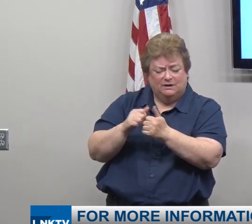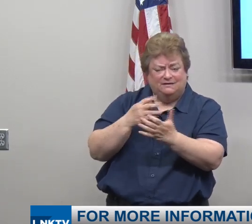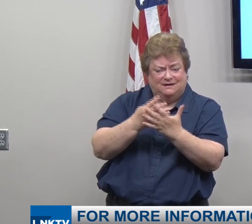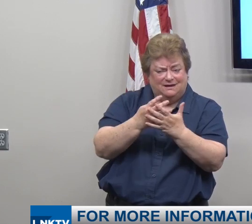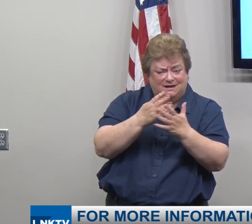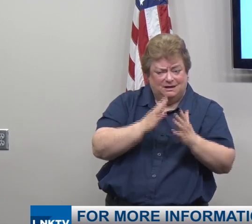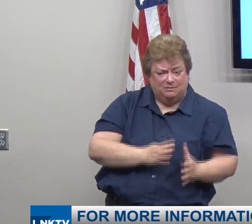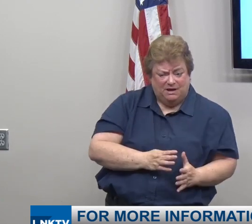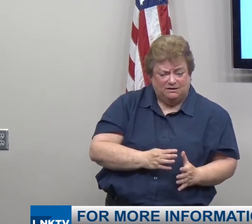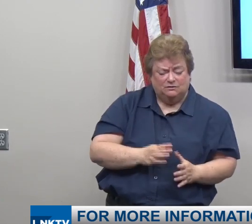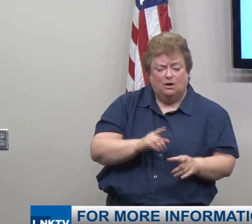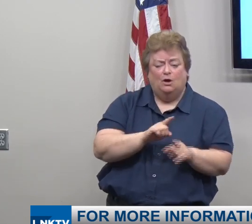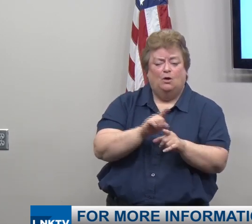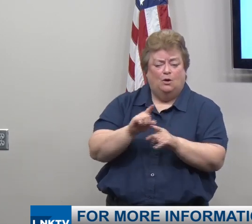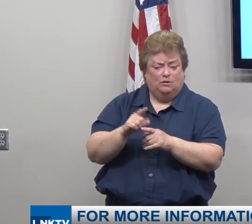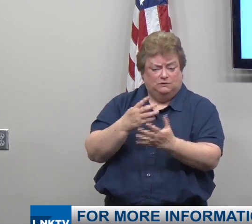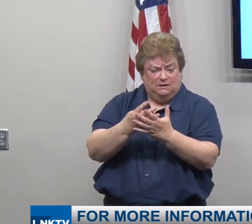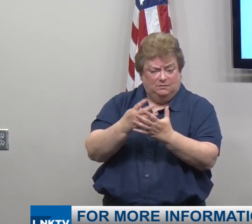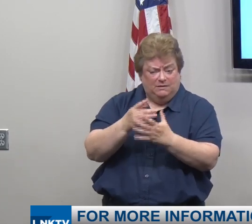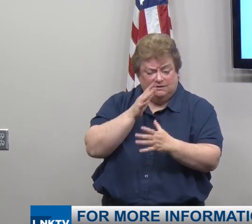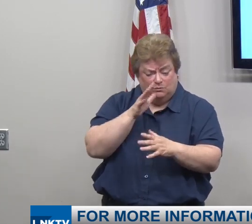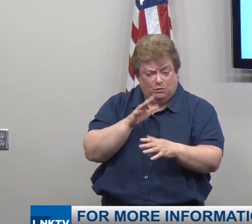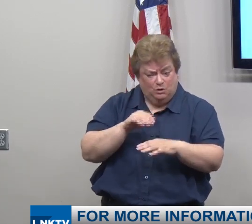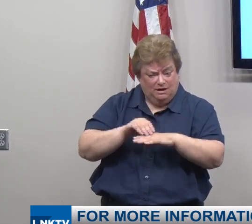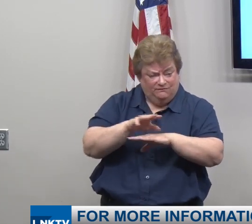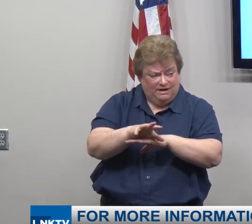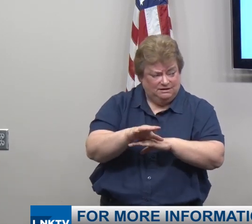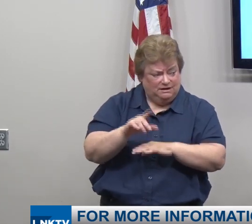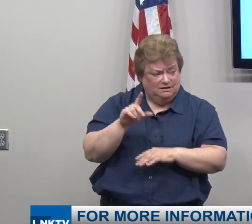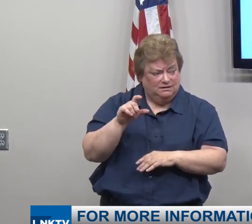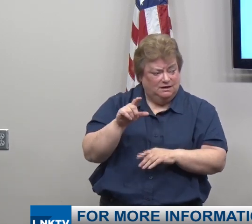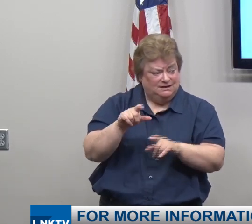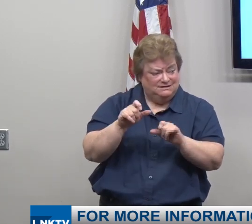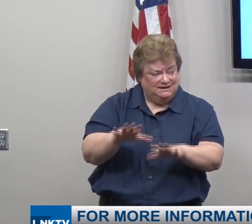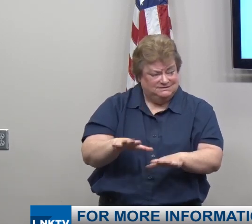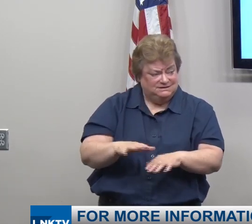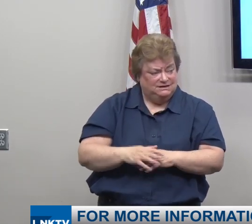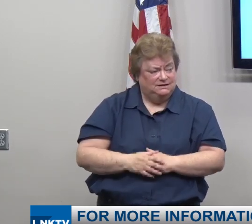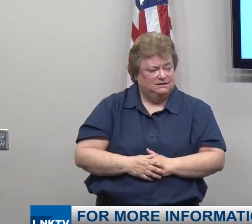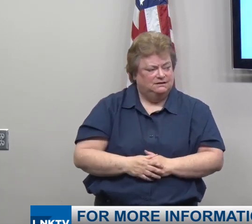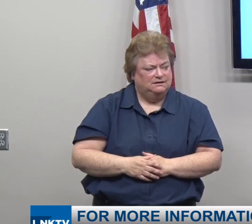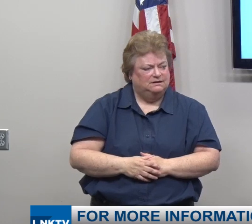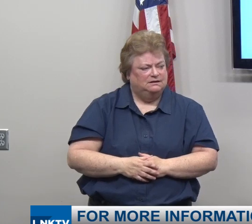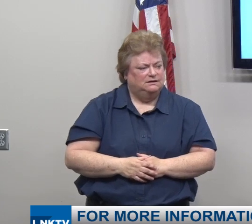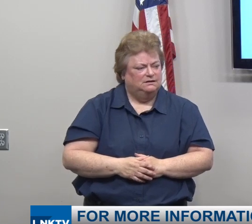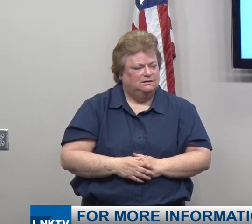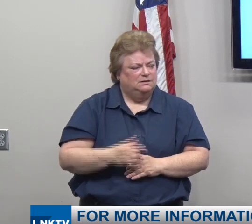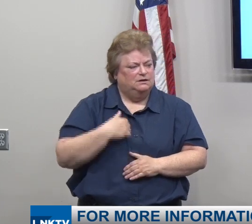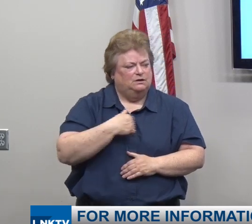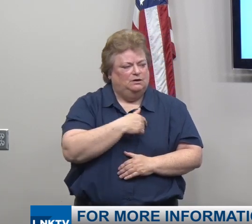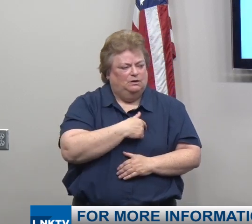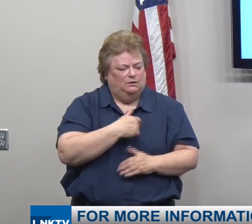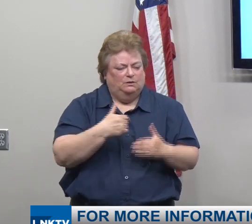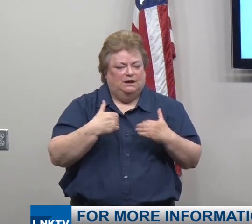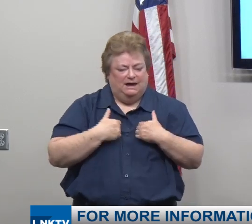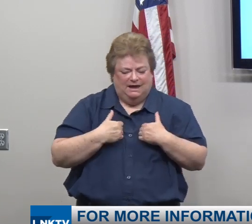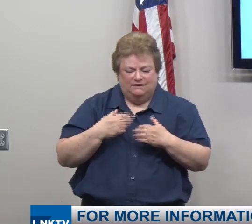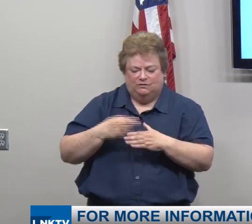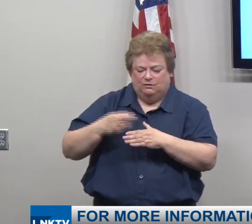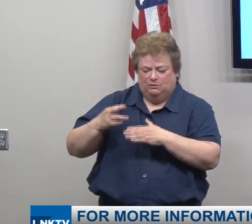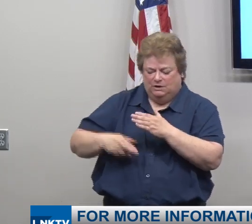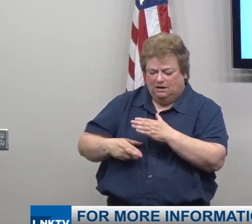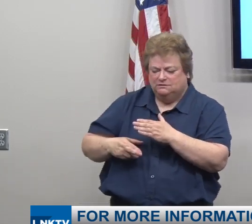any inmates also affected or tested? We have the results on the individual